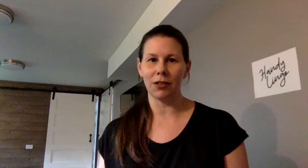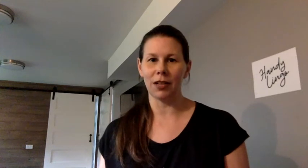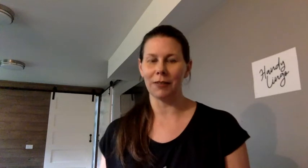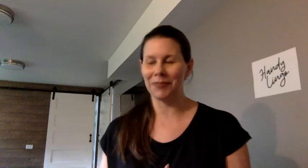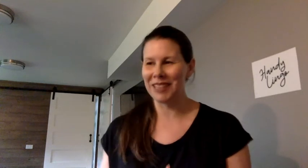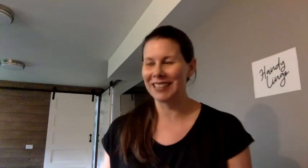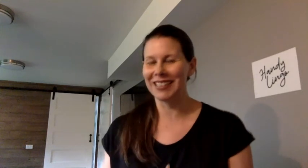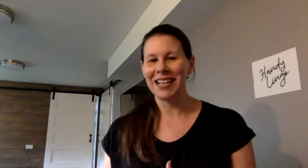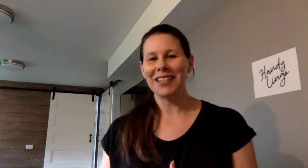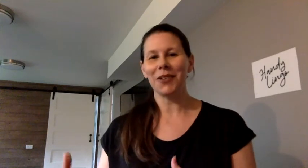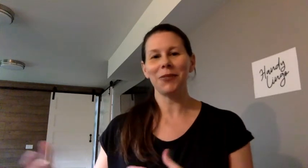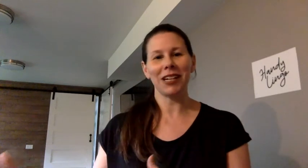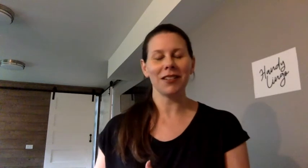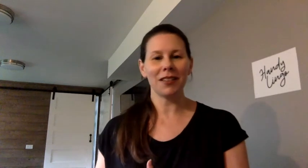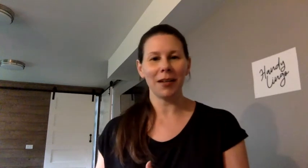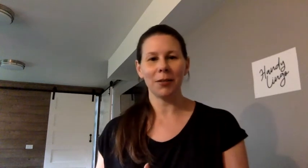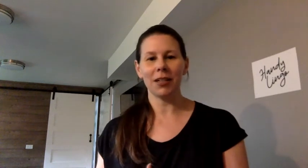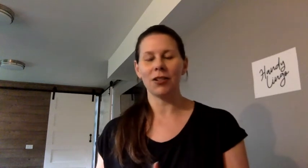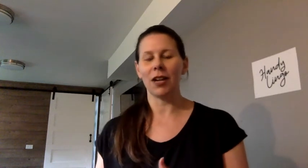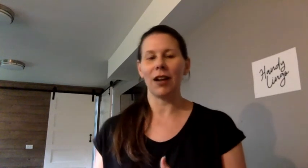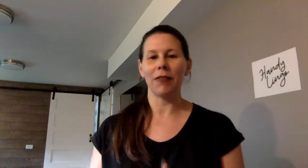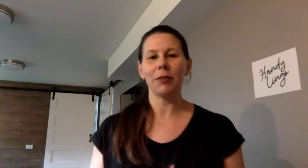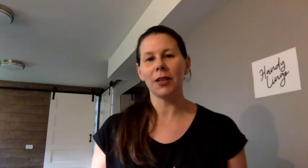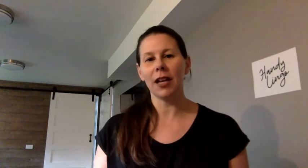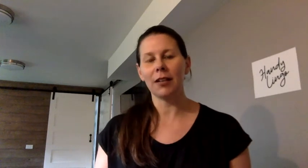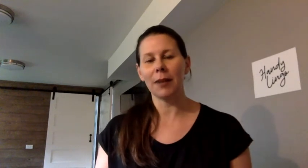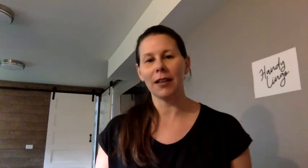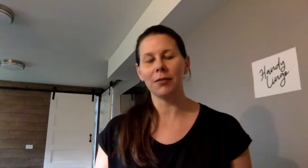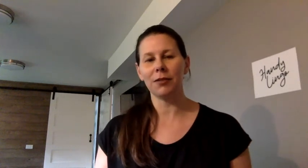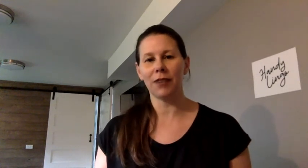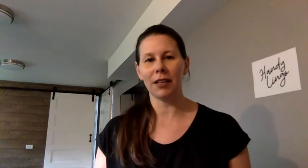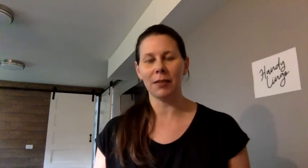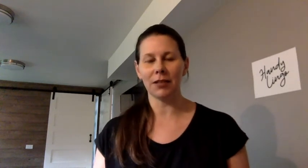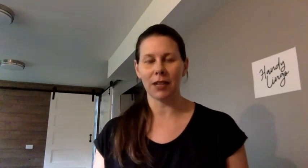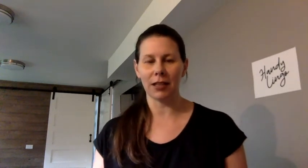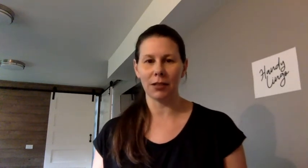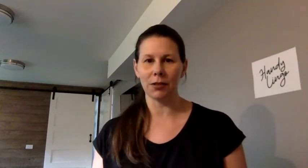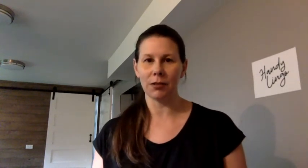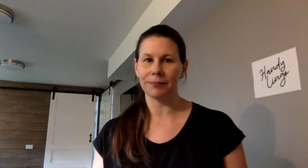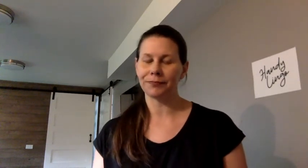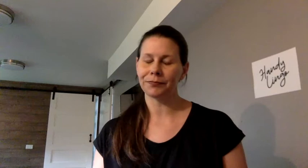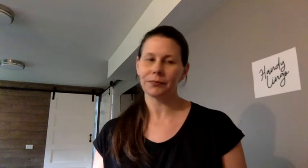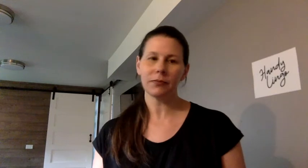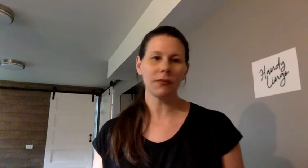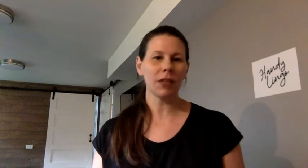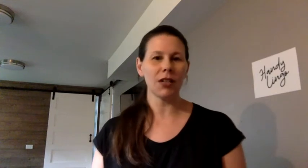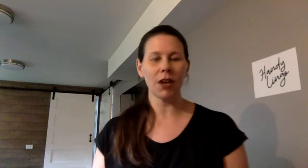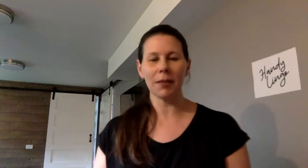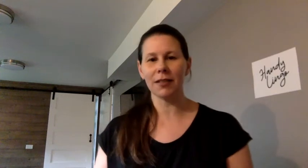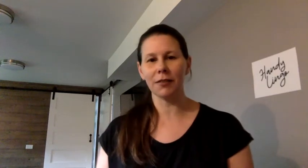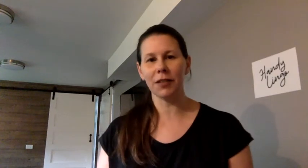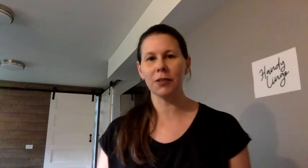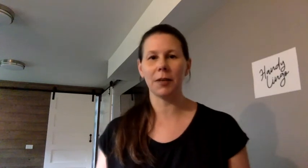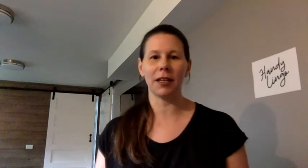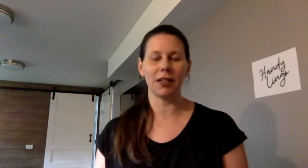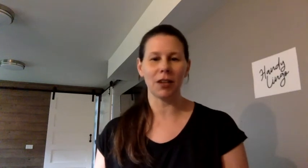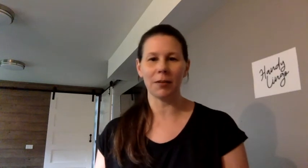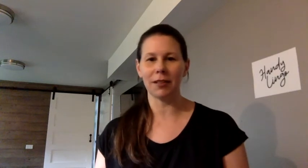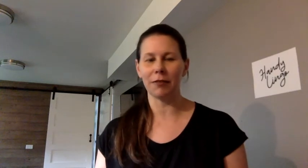internet. So I ran to the library and took out every book I could possibly find about sign language. I taught myself fingerspelling. I taught myself